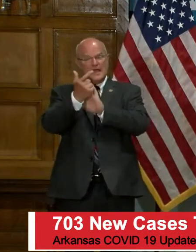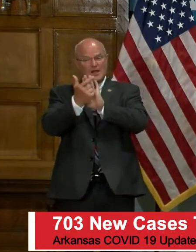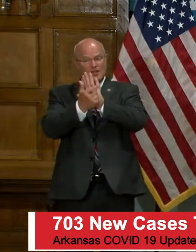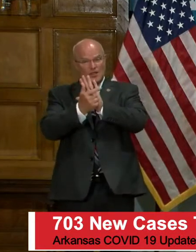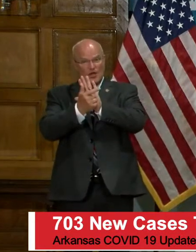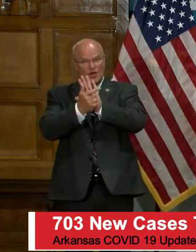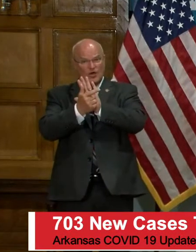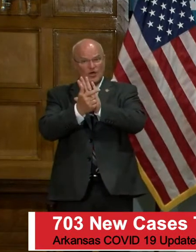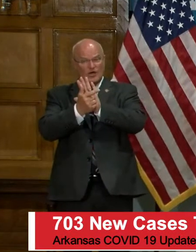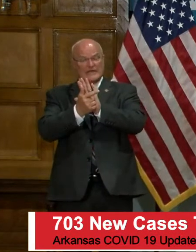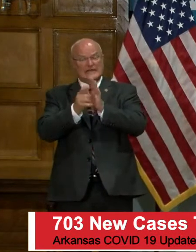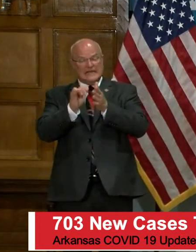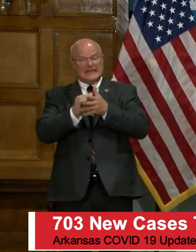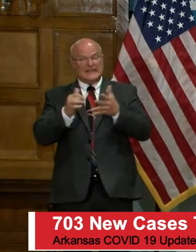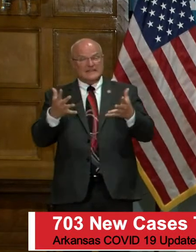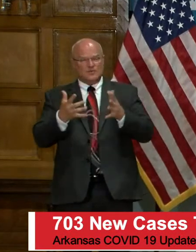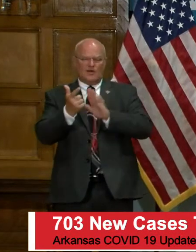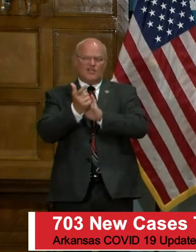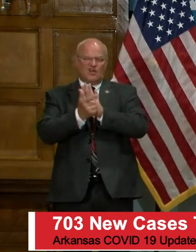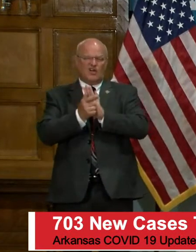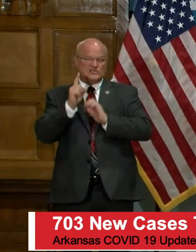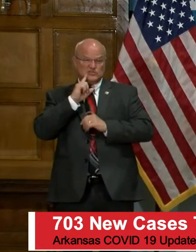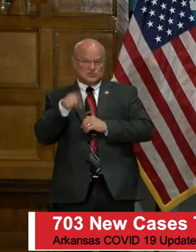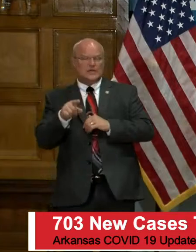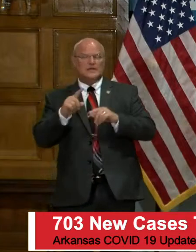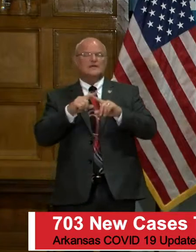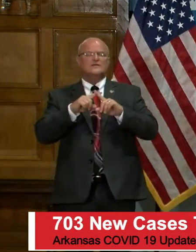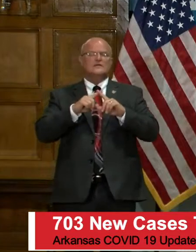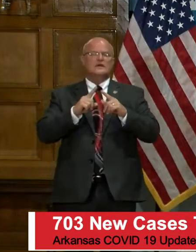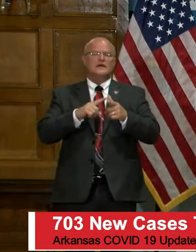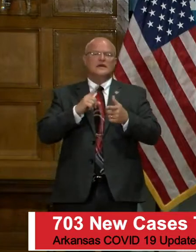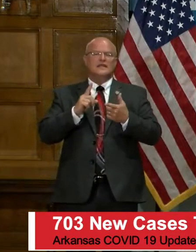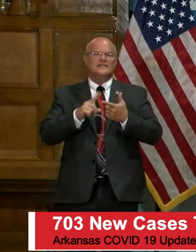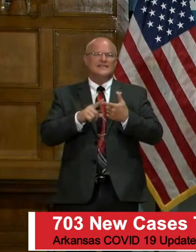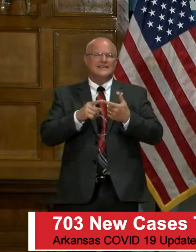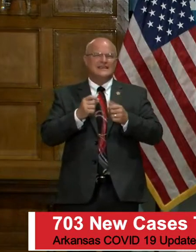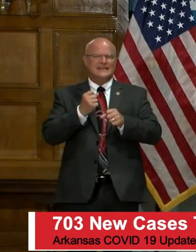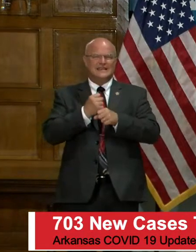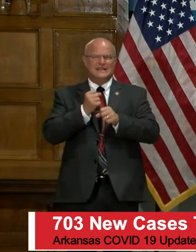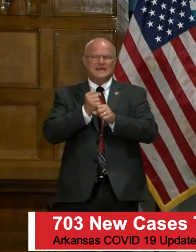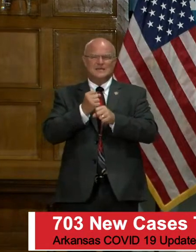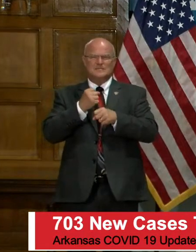law or a directive, and that's what a directive is, then it makes